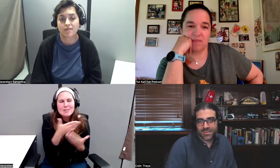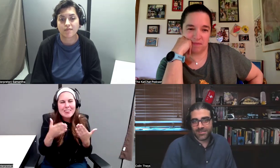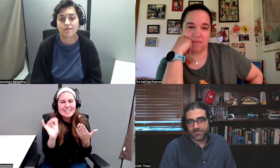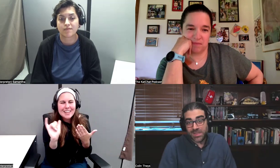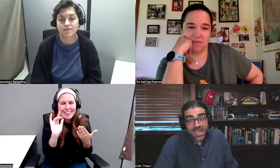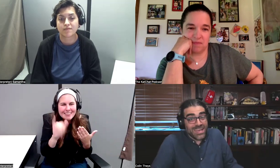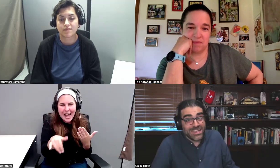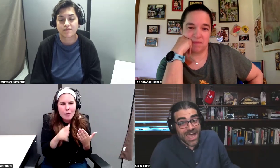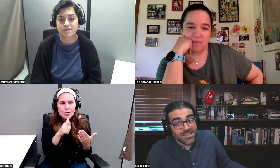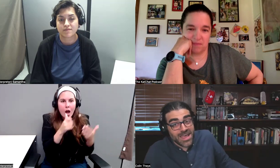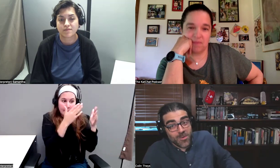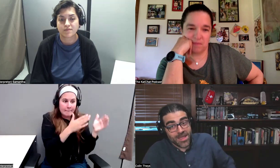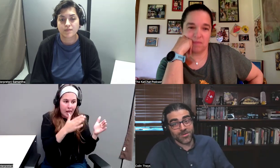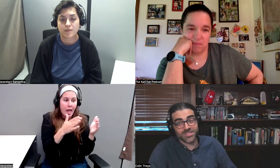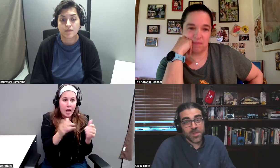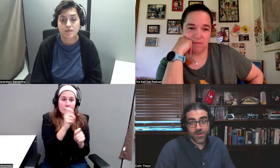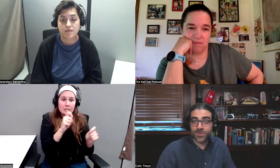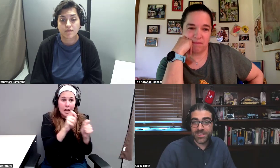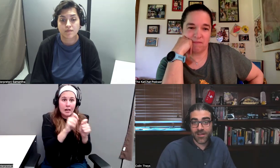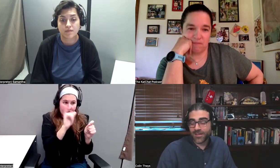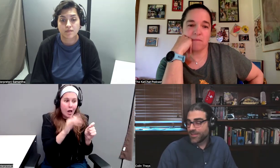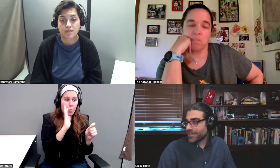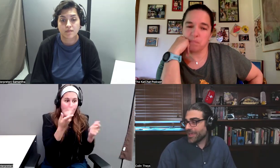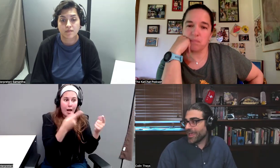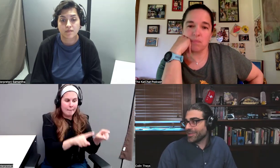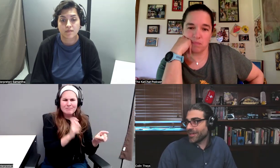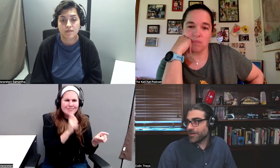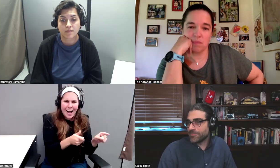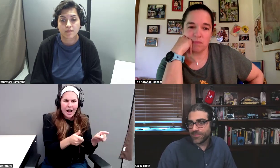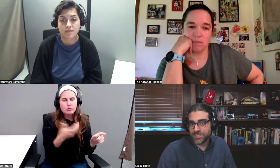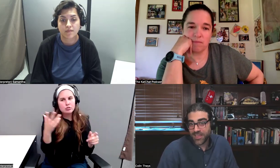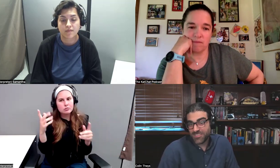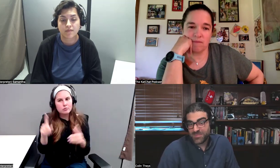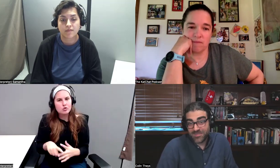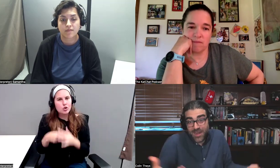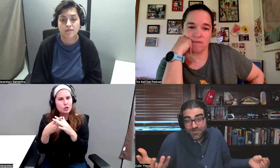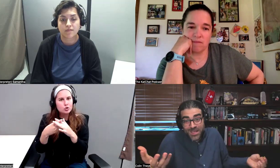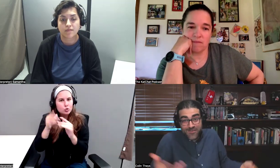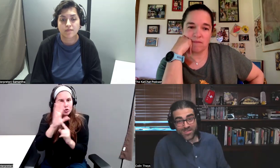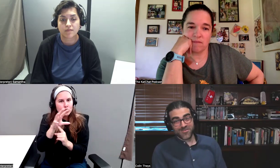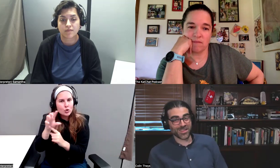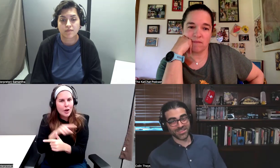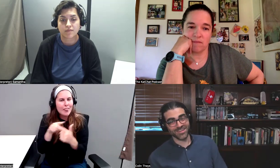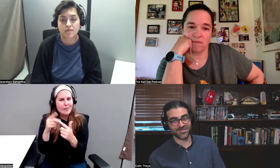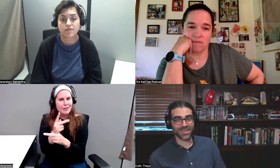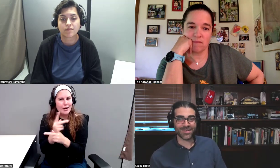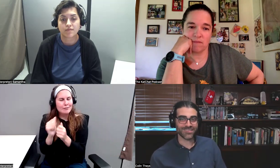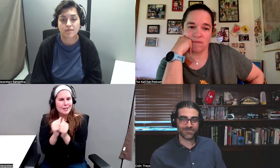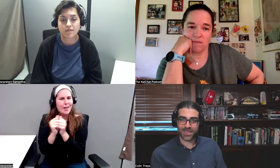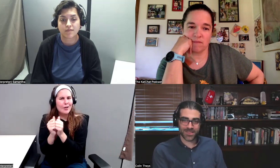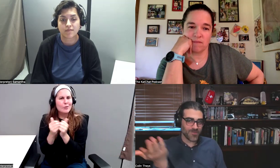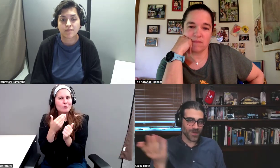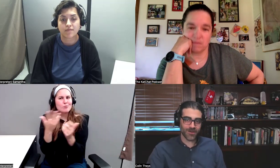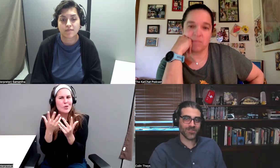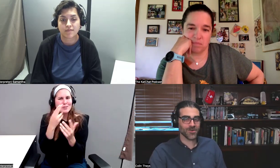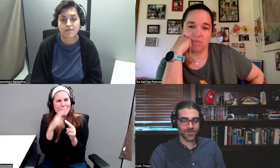wasn't planned exactly that way, though the spirit was there. And it just makes it better, right? Everything you find like that is